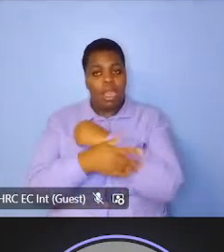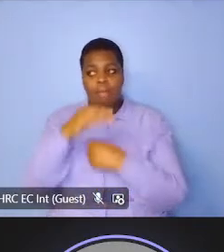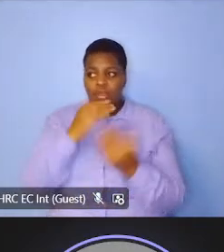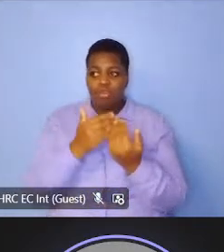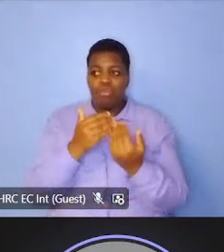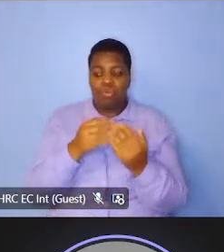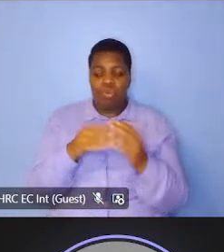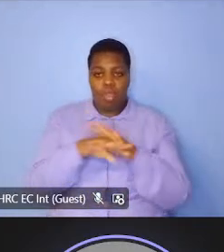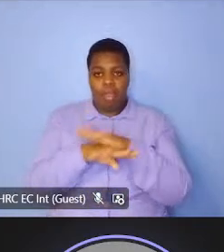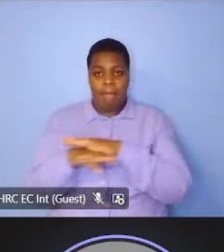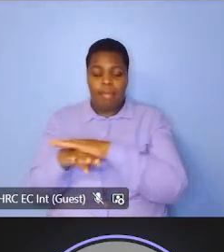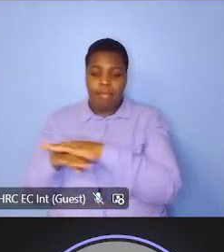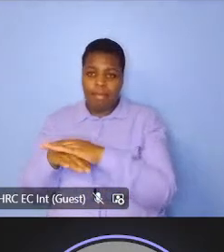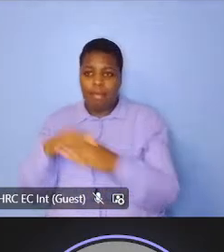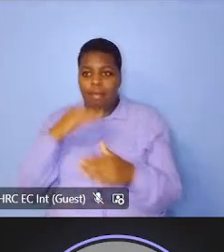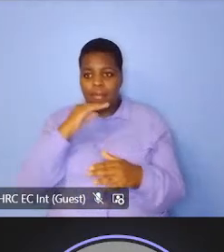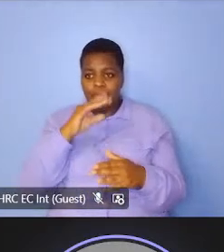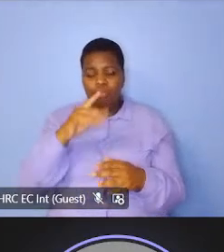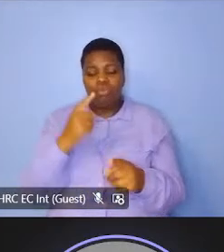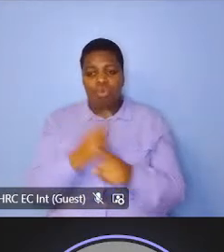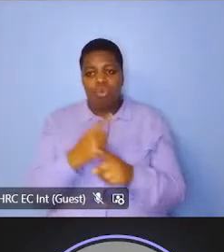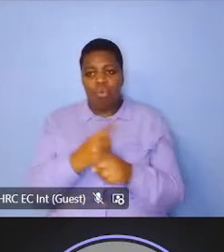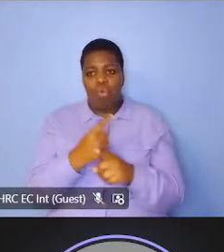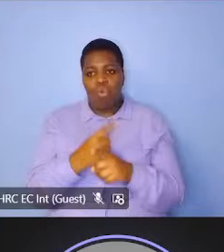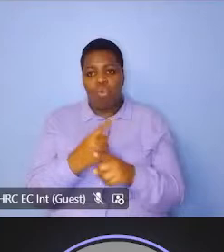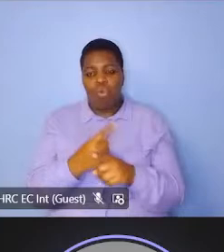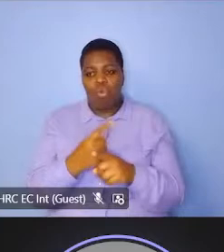highly discriminatory places, where there wasn't